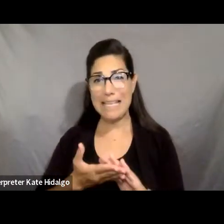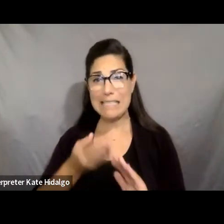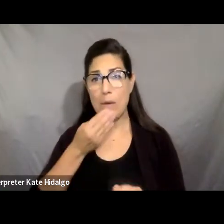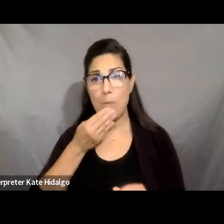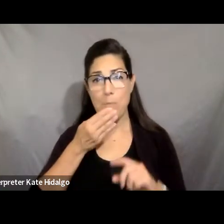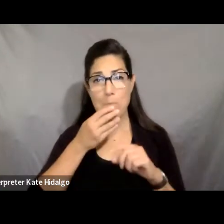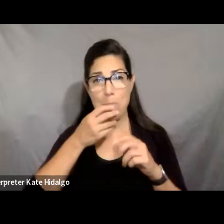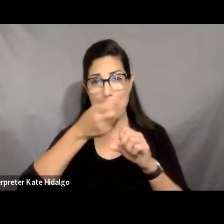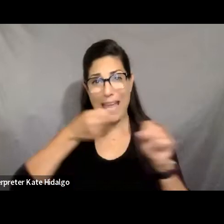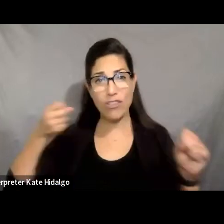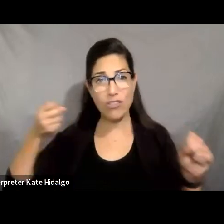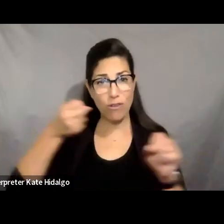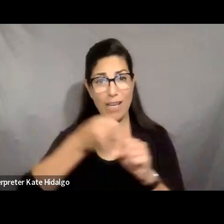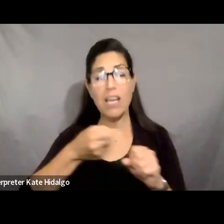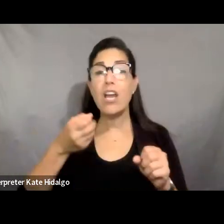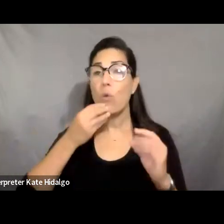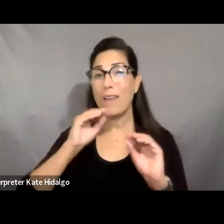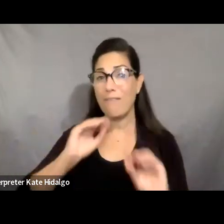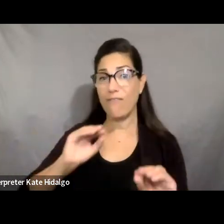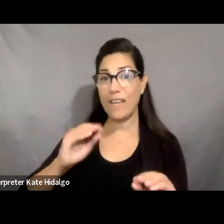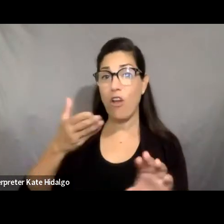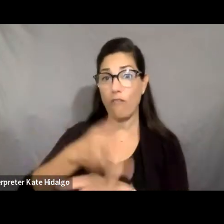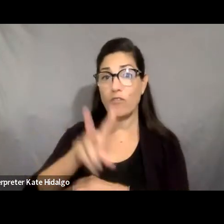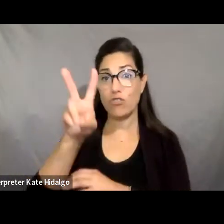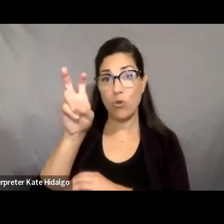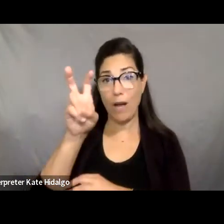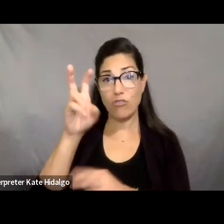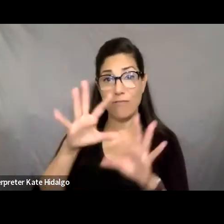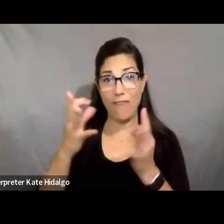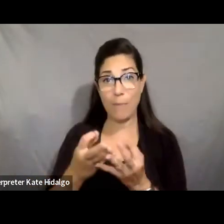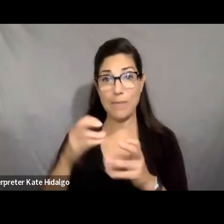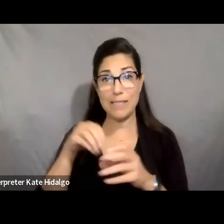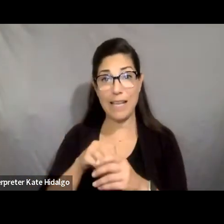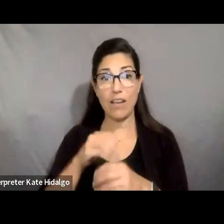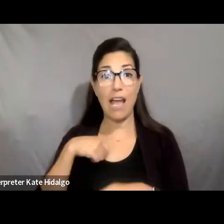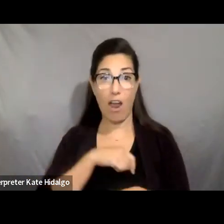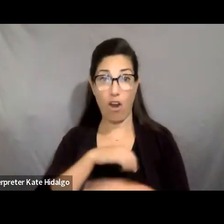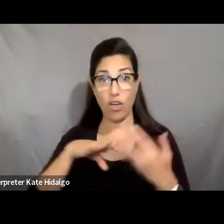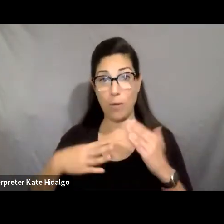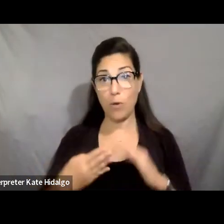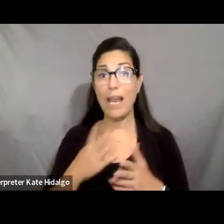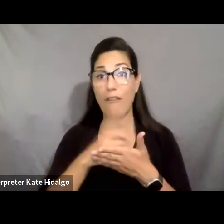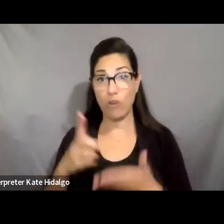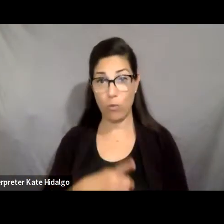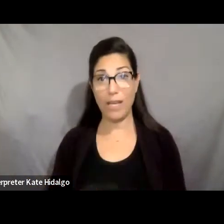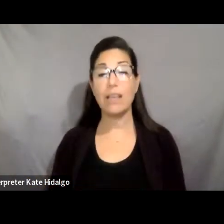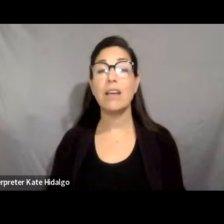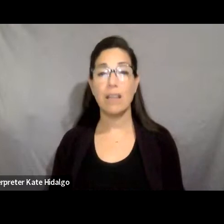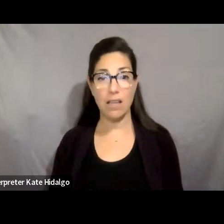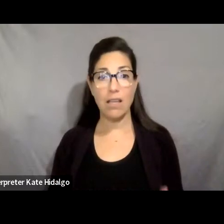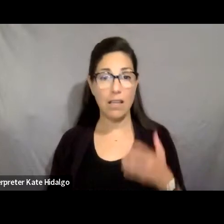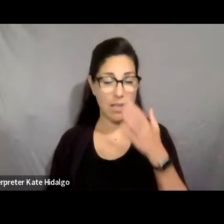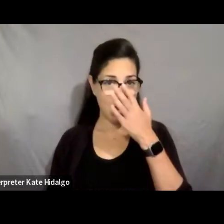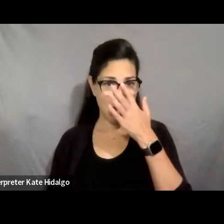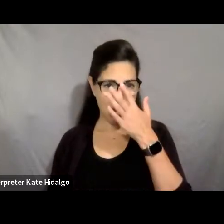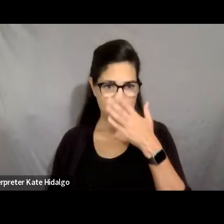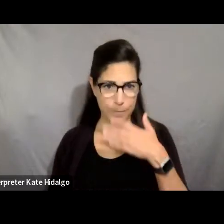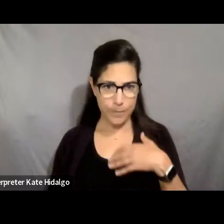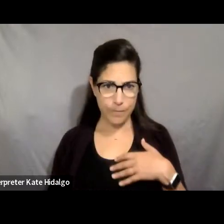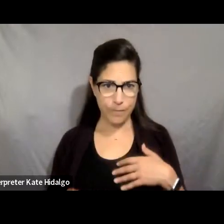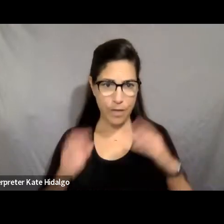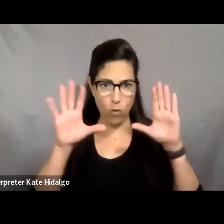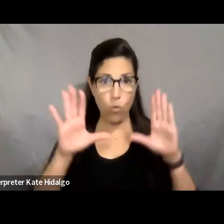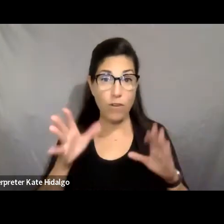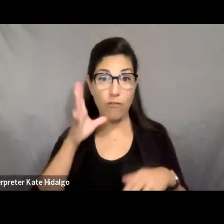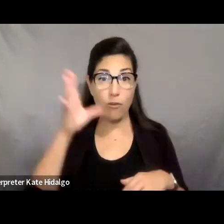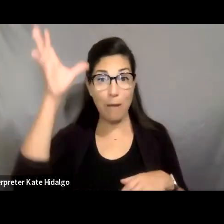200 families in our community every week. And we have had wonderful